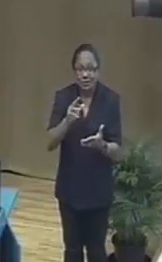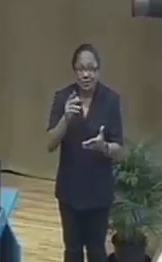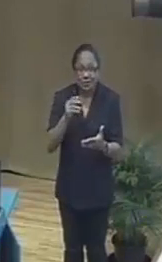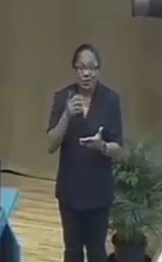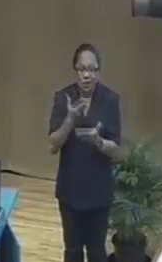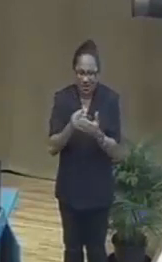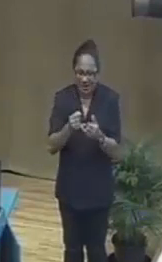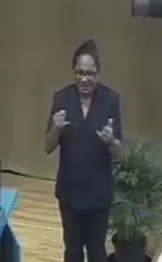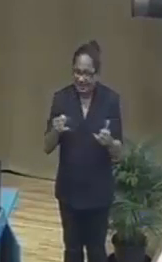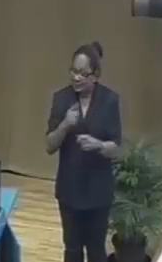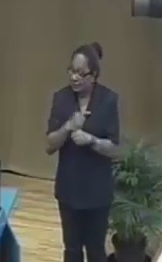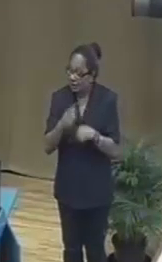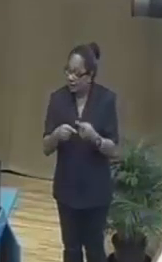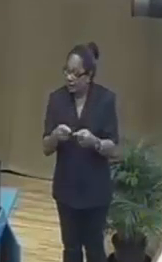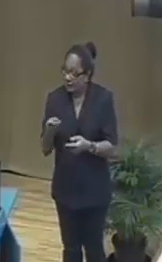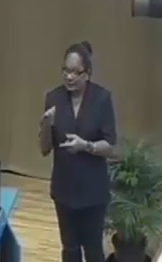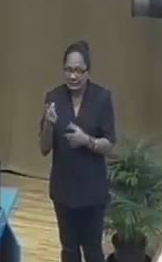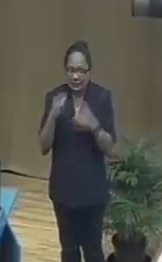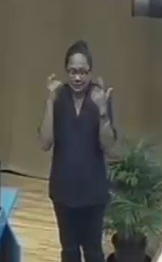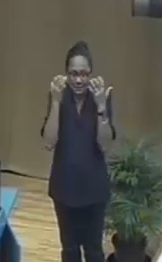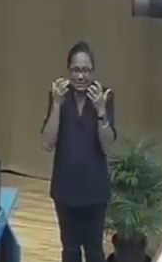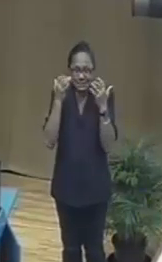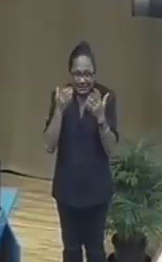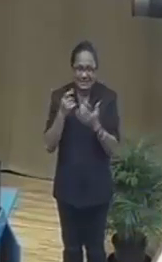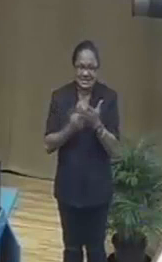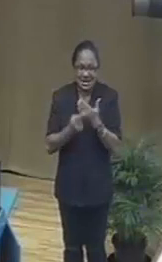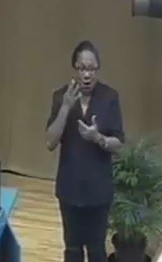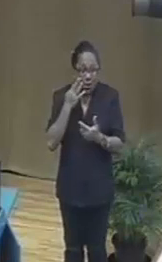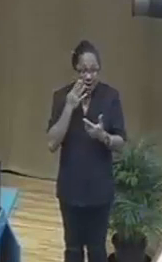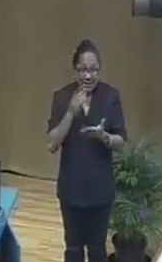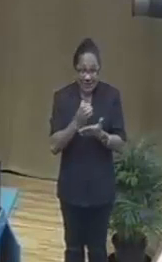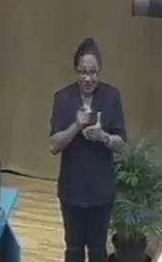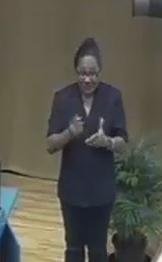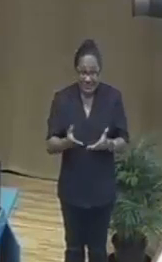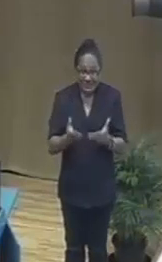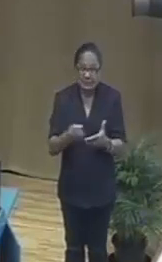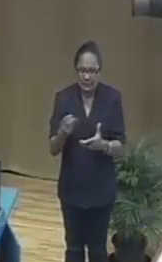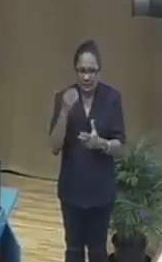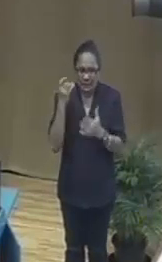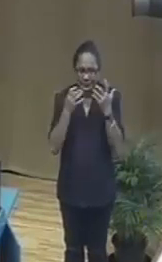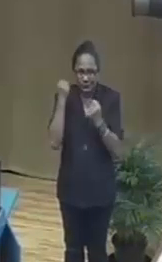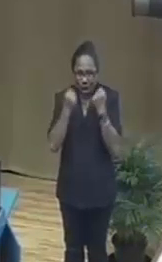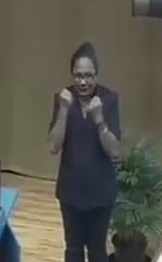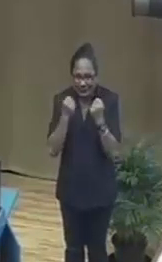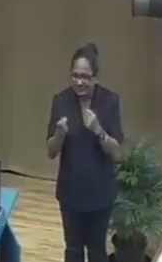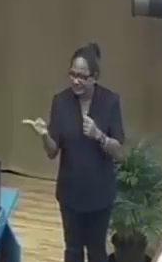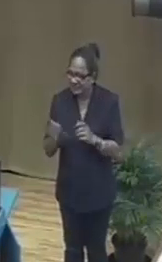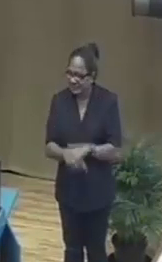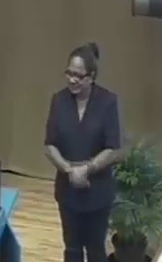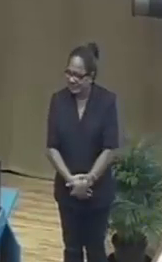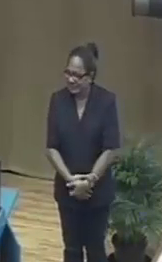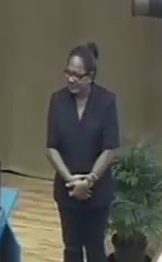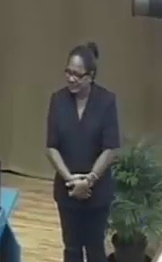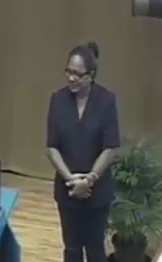talk about the initial anxiety that we had when the course was first offered in the new mode. We weren't quite sure whether it was going